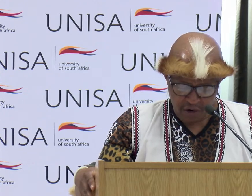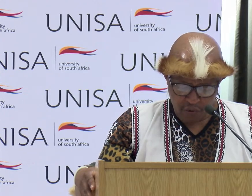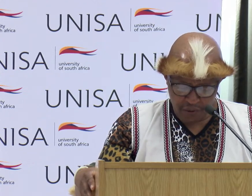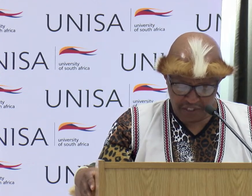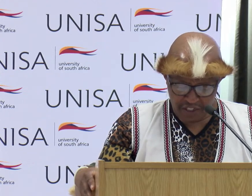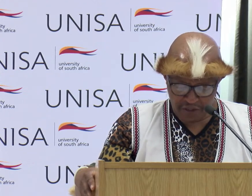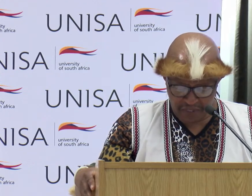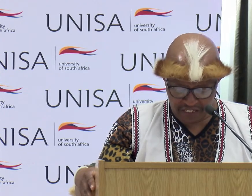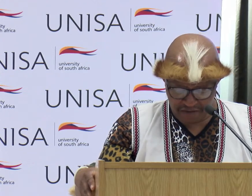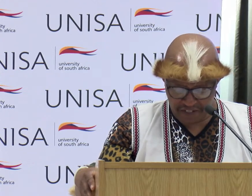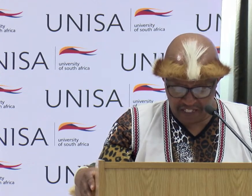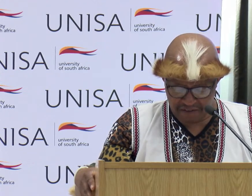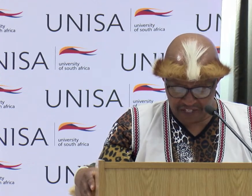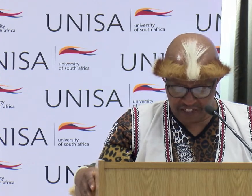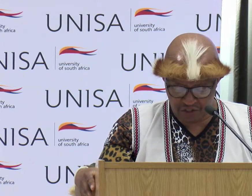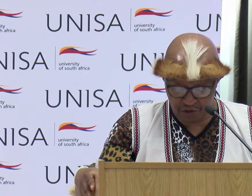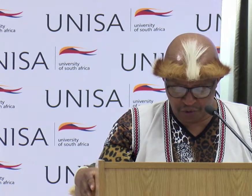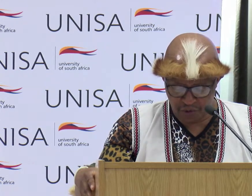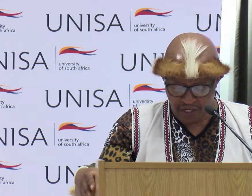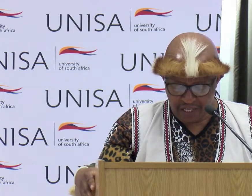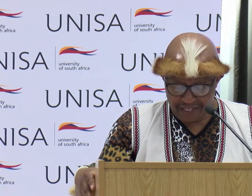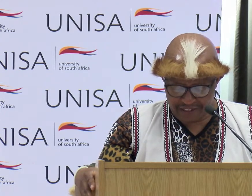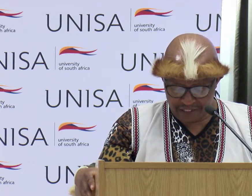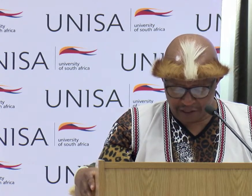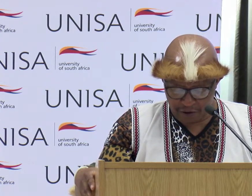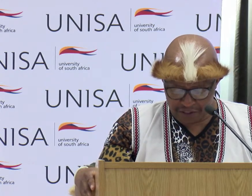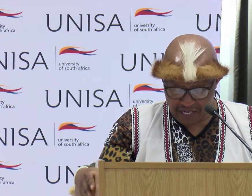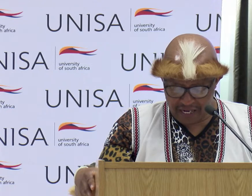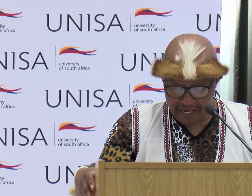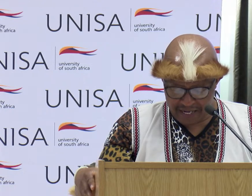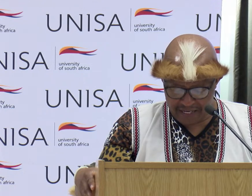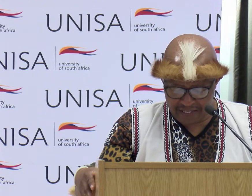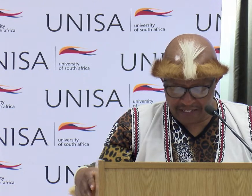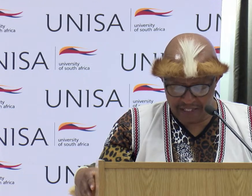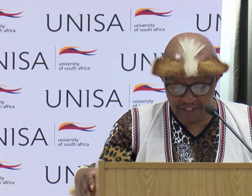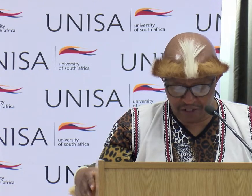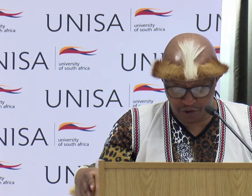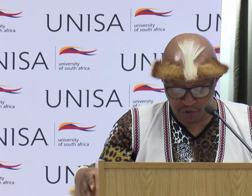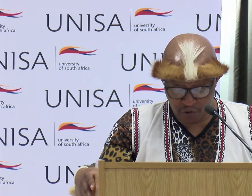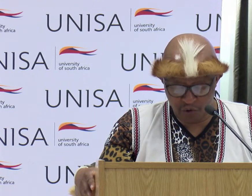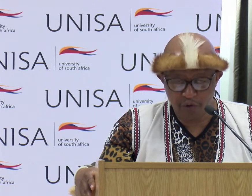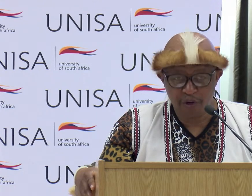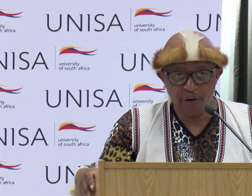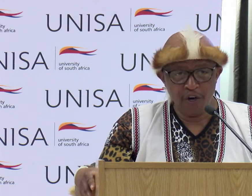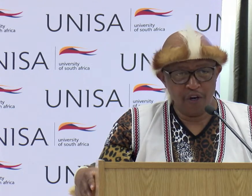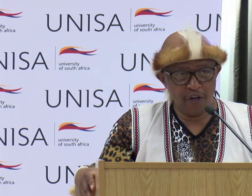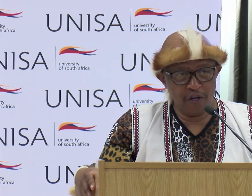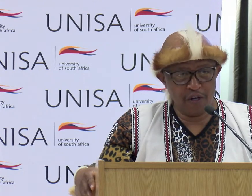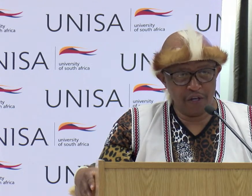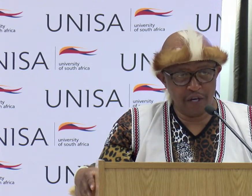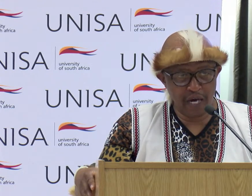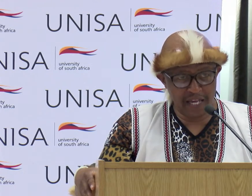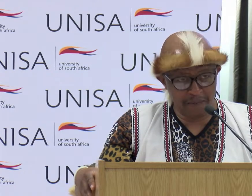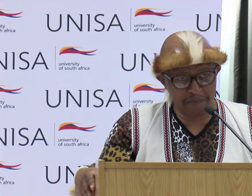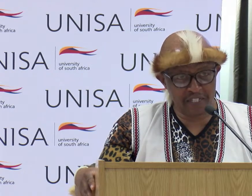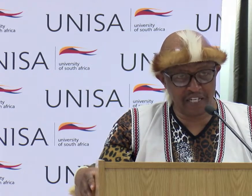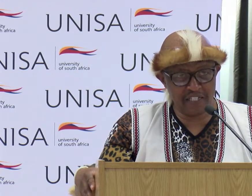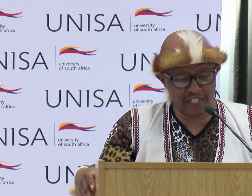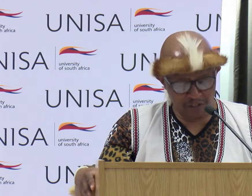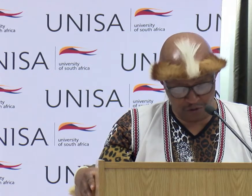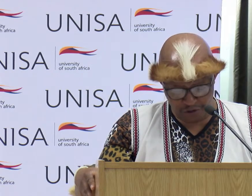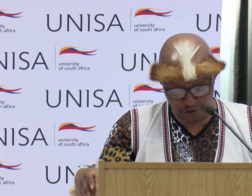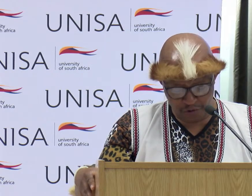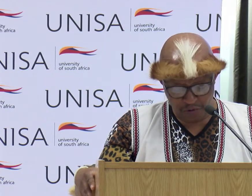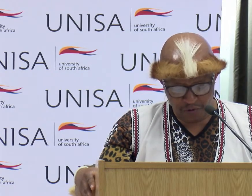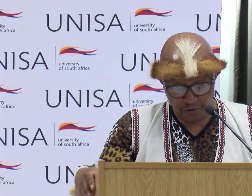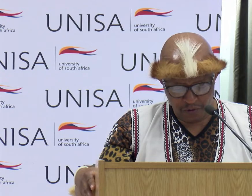languages with specific reference to isiXhosa and isiZulu. I am